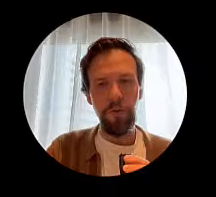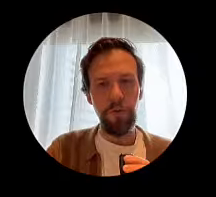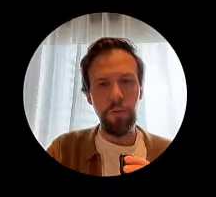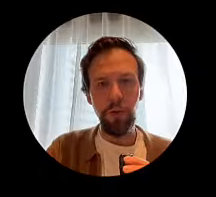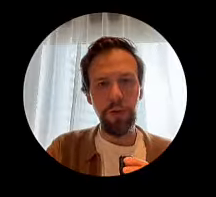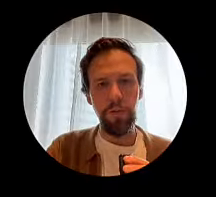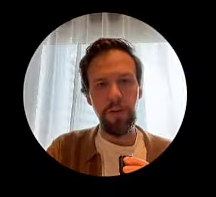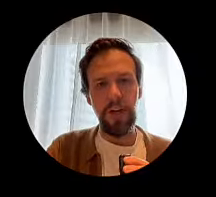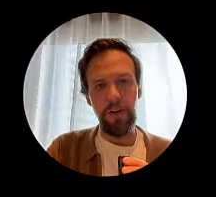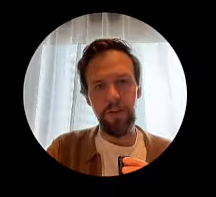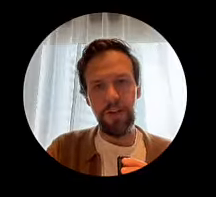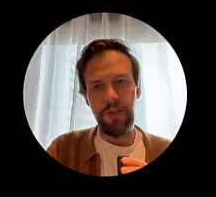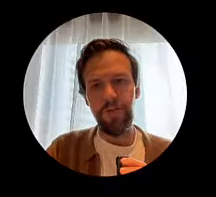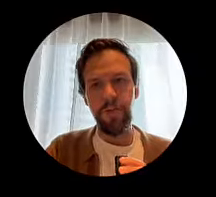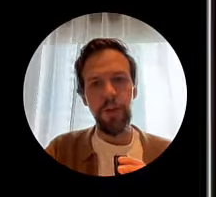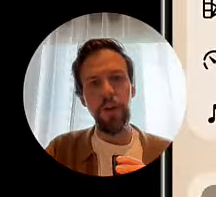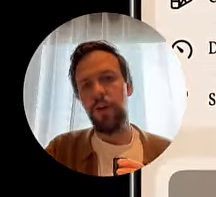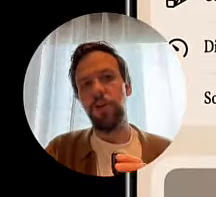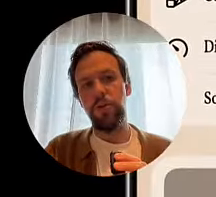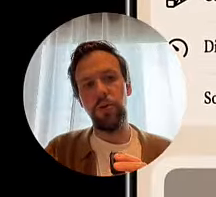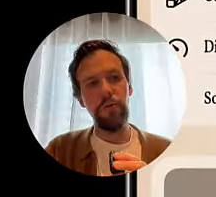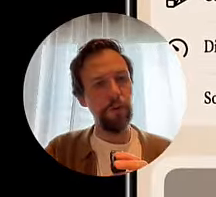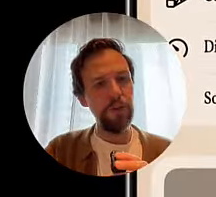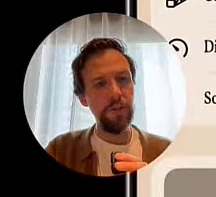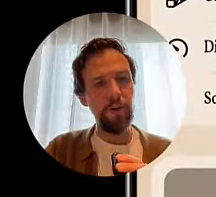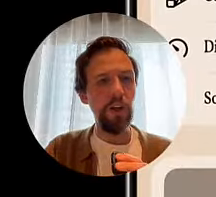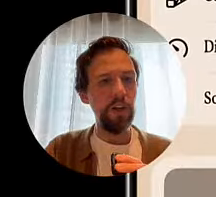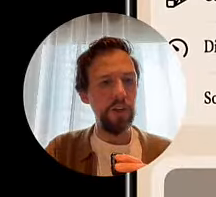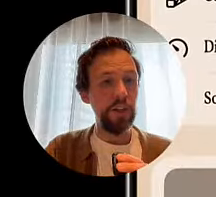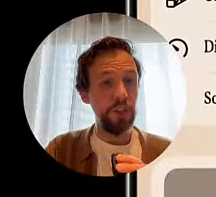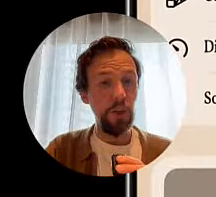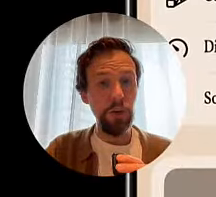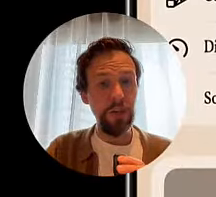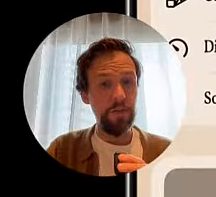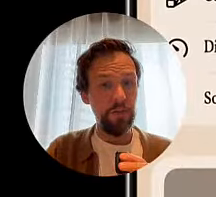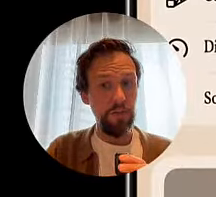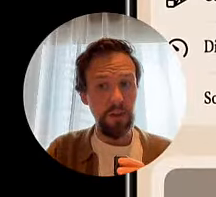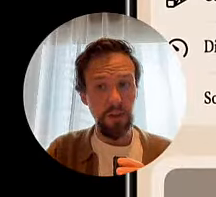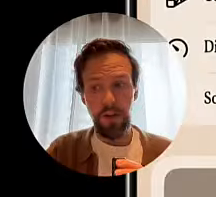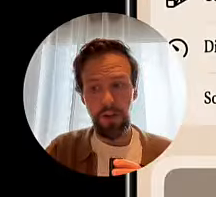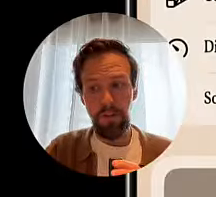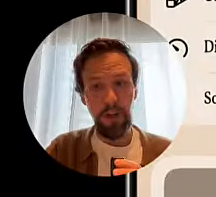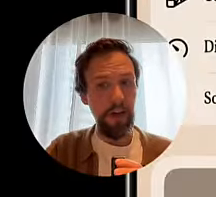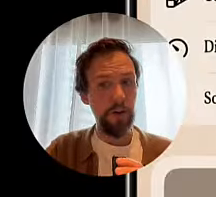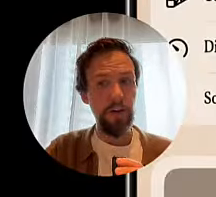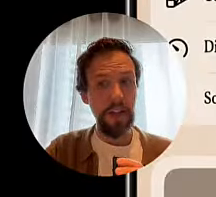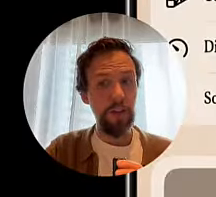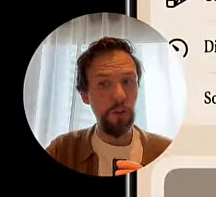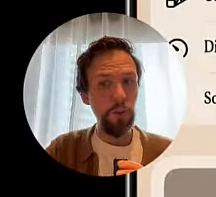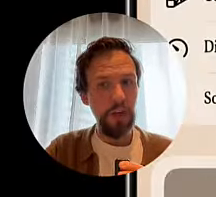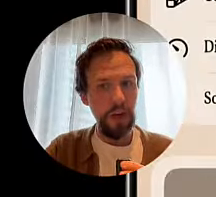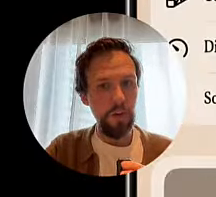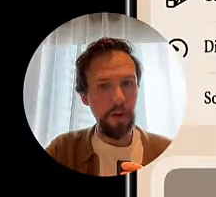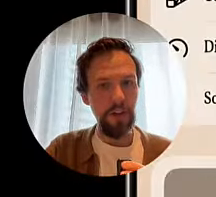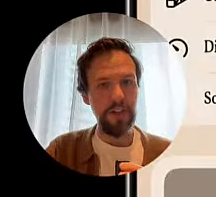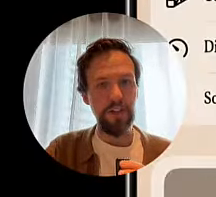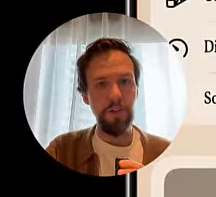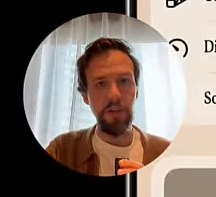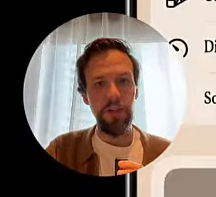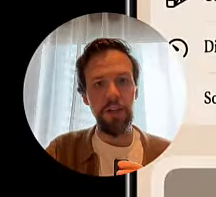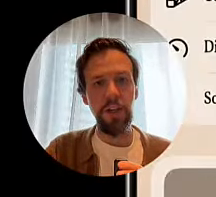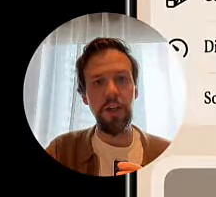very important for multiple kind of things. So first of all, it shows the player that you care